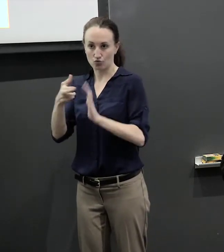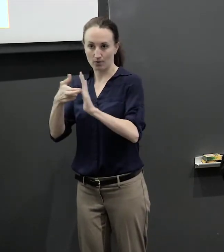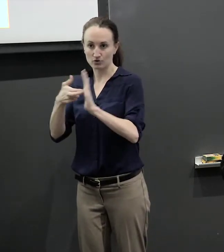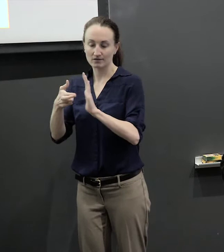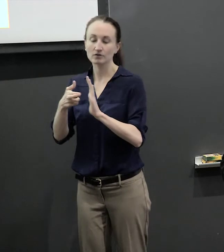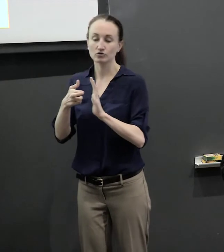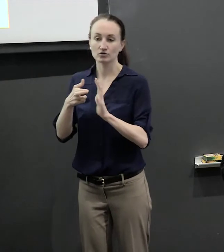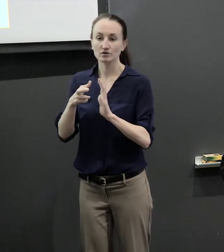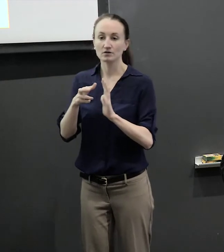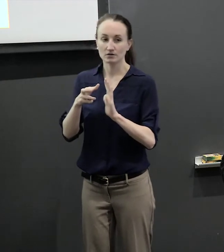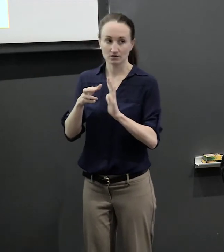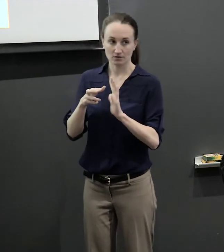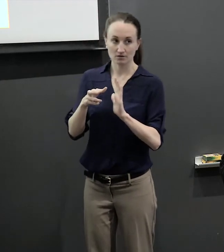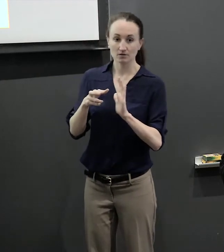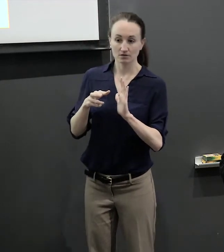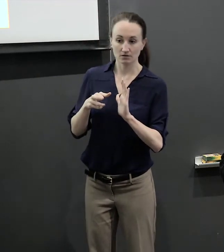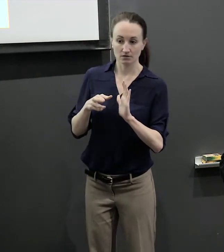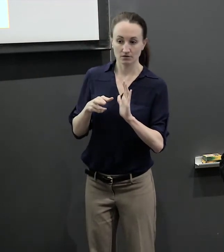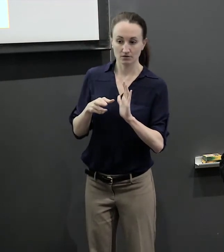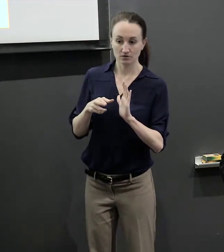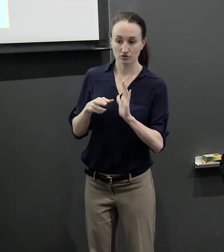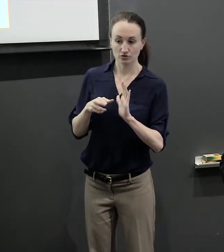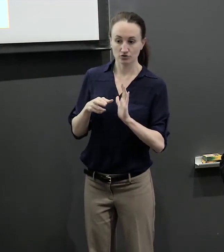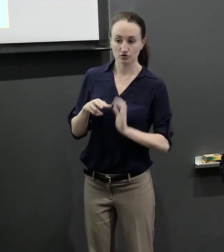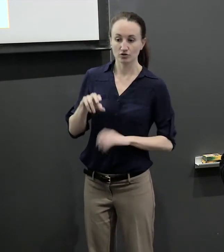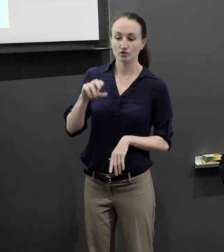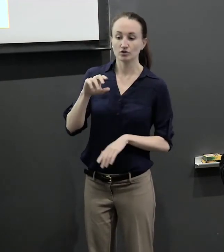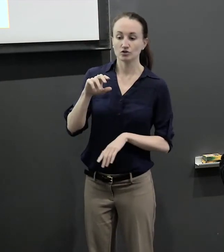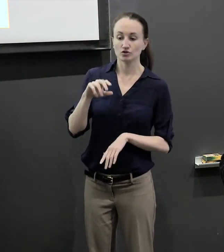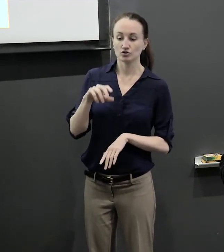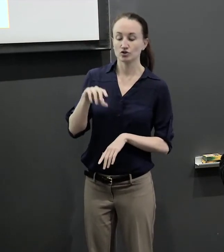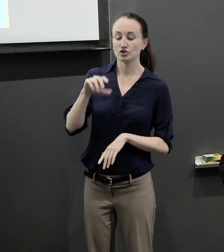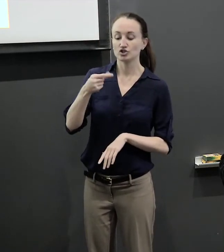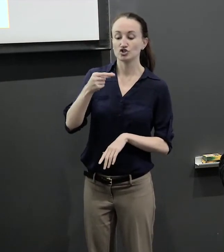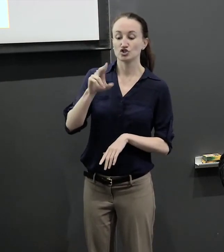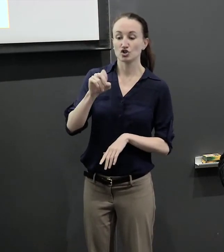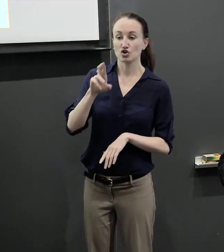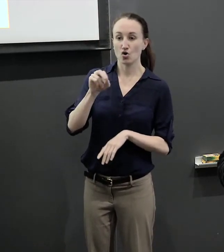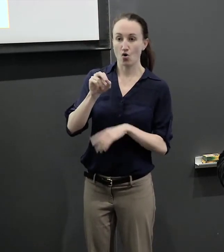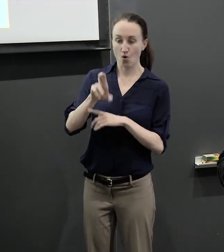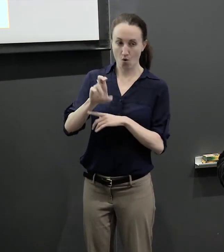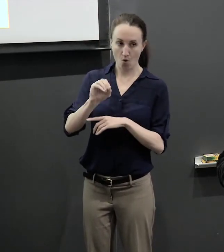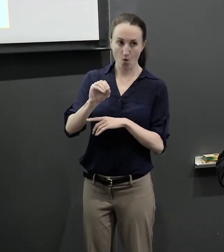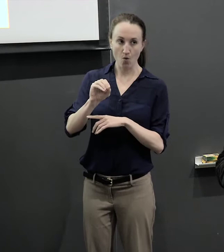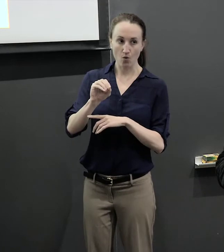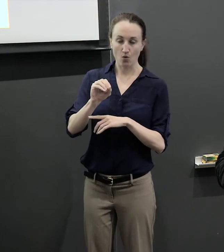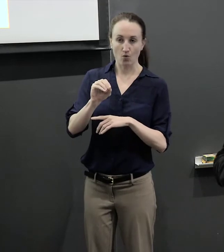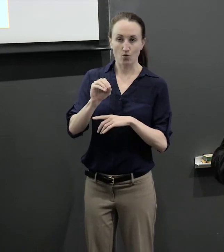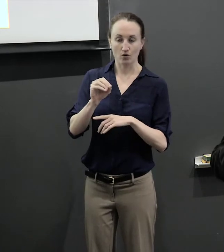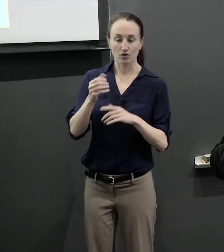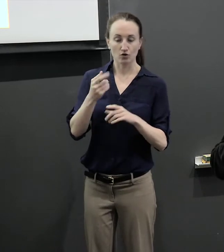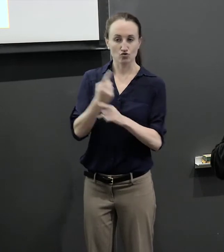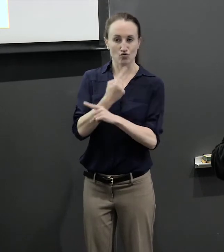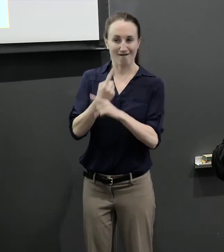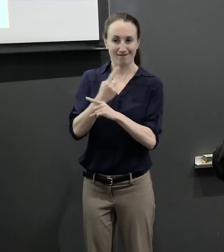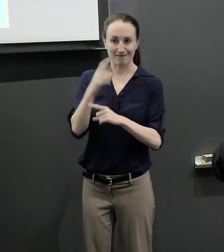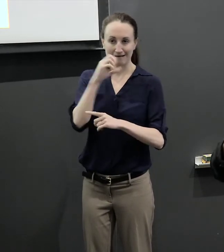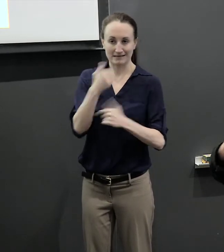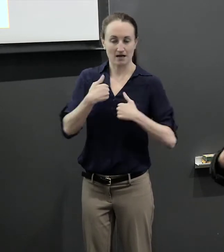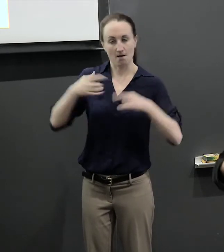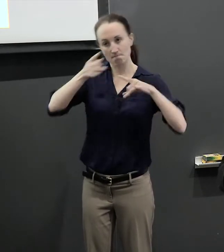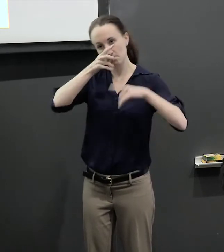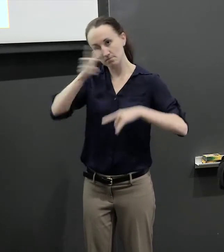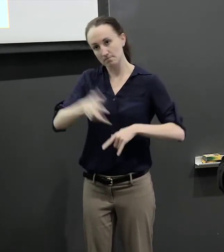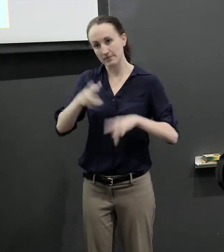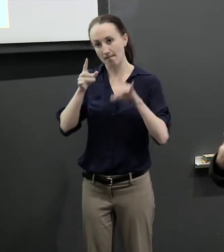As Gennaro correctly guessed, I'm a terrible, terrible, terrible drawer. And I couldn't draw